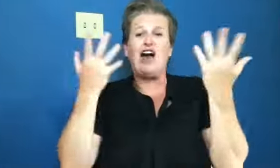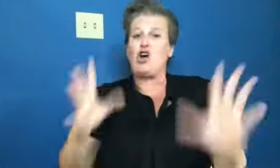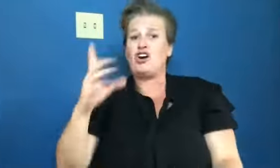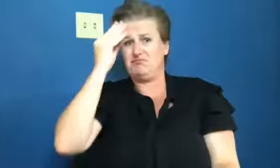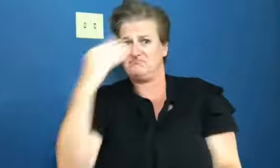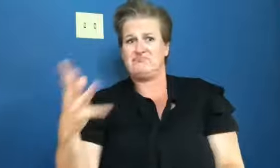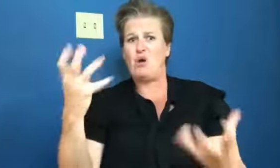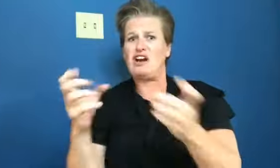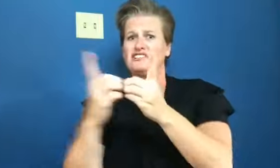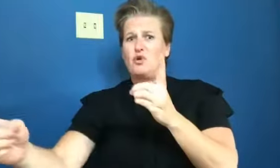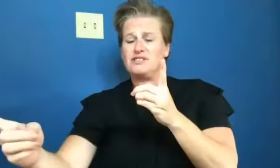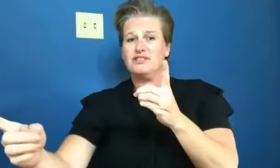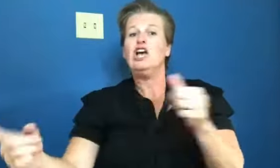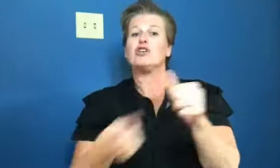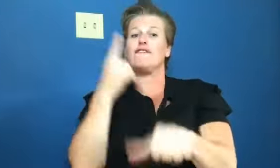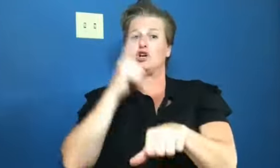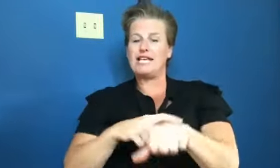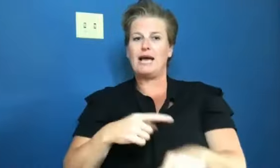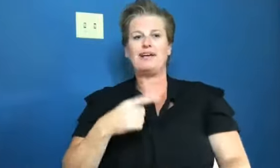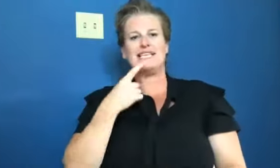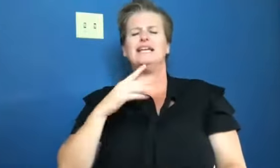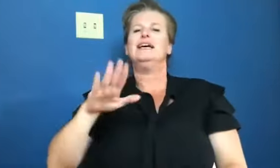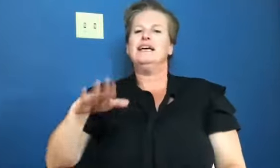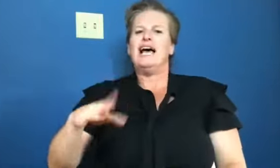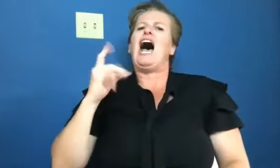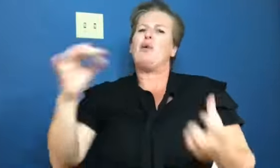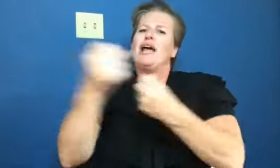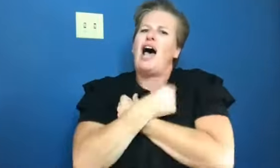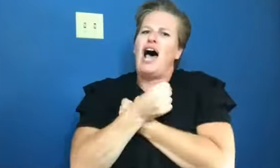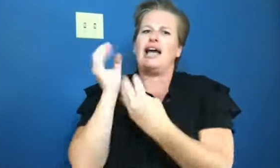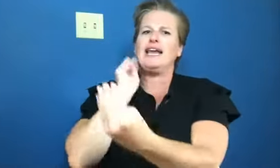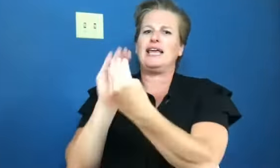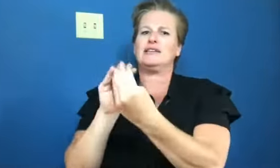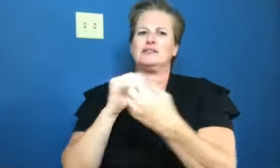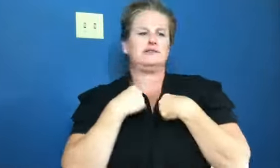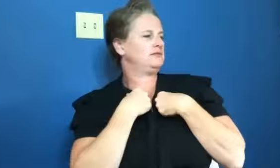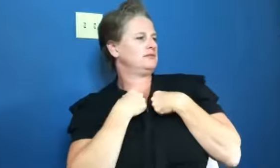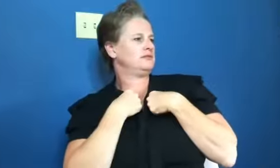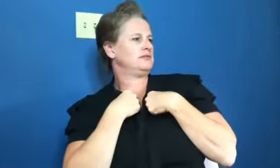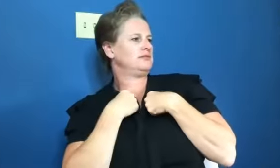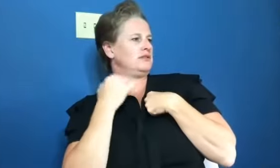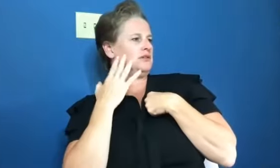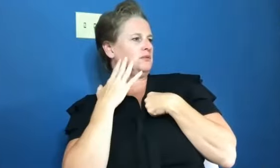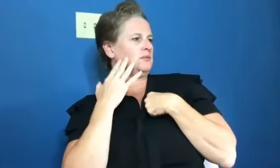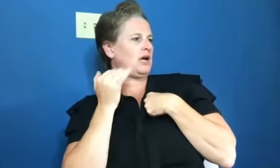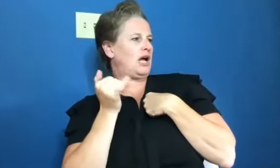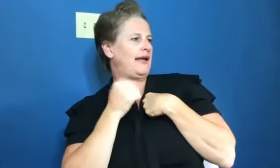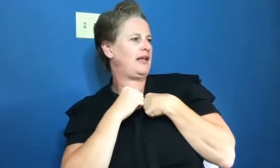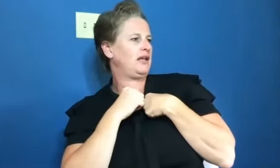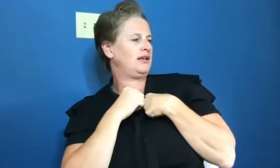the first time I did it, I said, let me give you a hug and kiss. And he says, why? Kind of like what I told my sponsor, why should I give my husband a hug and a